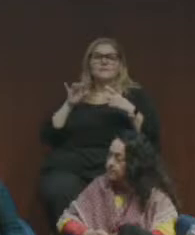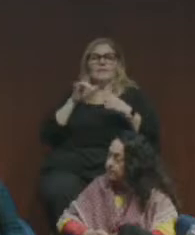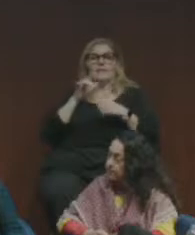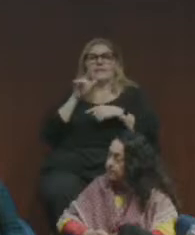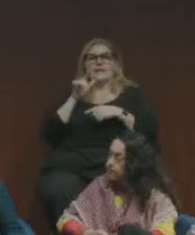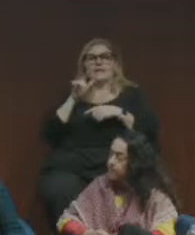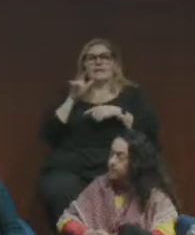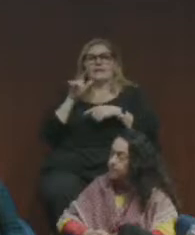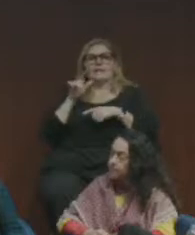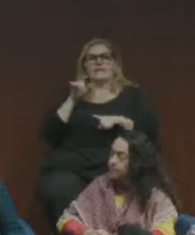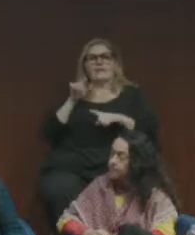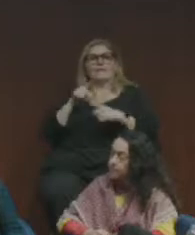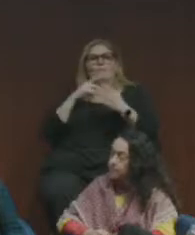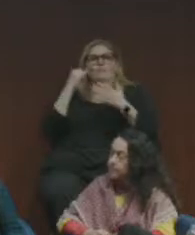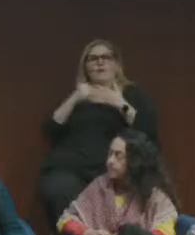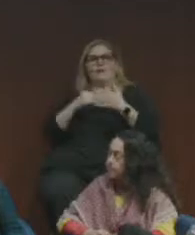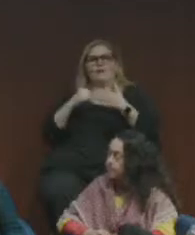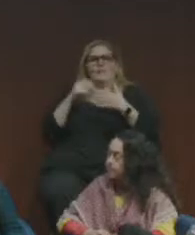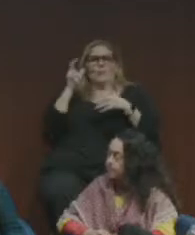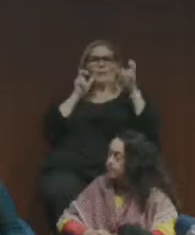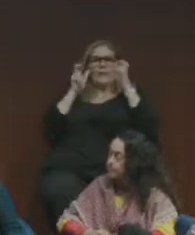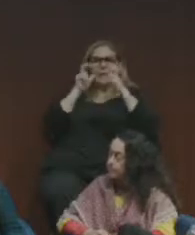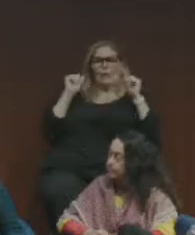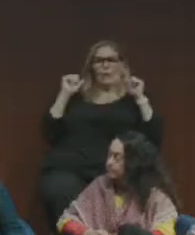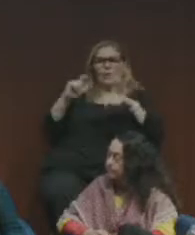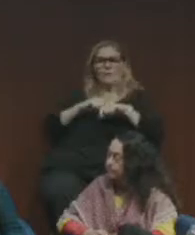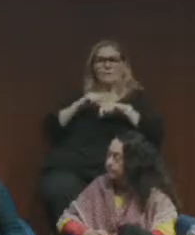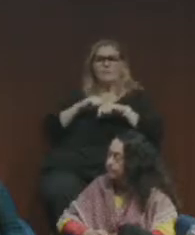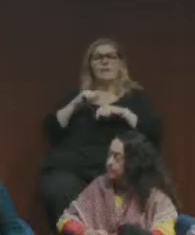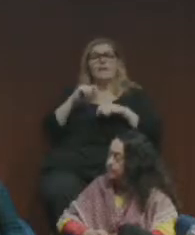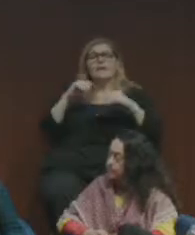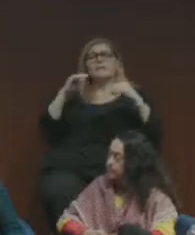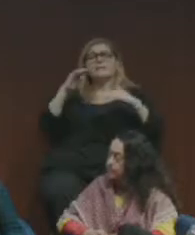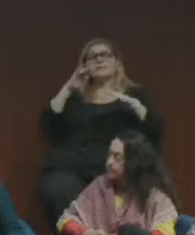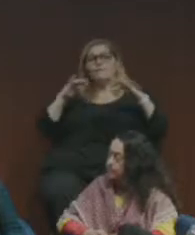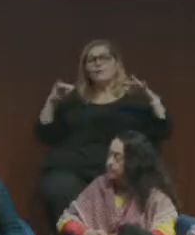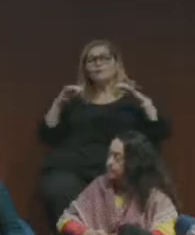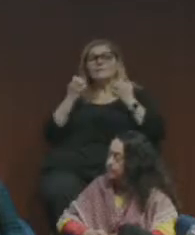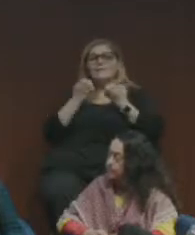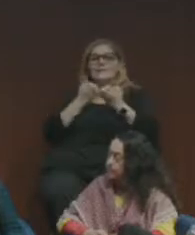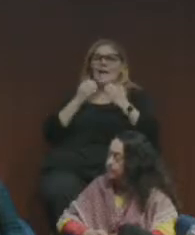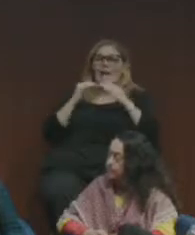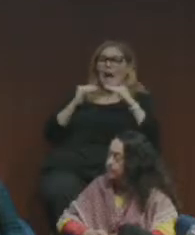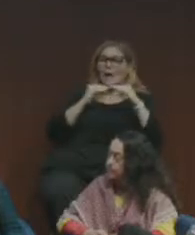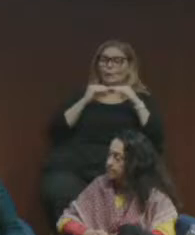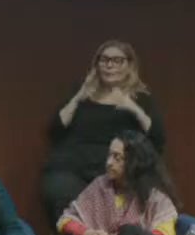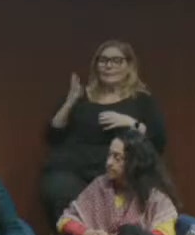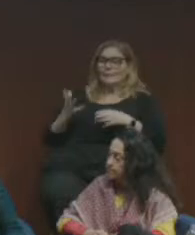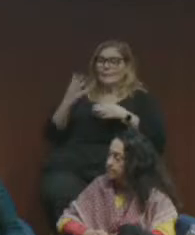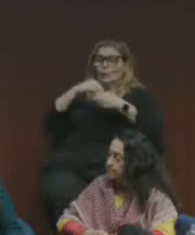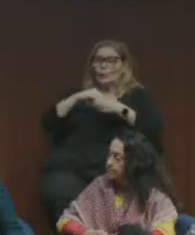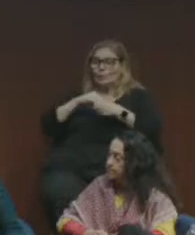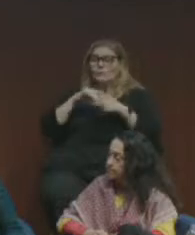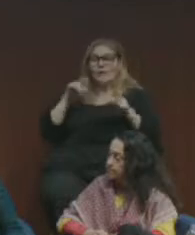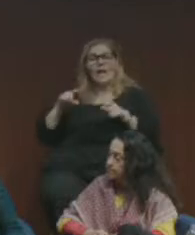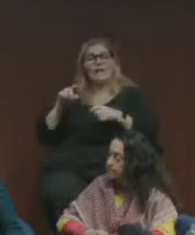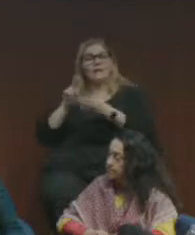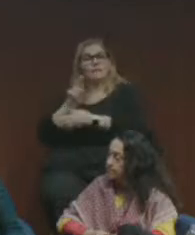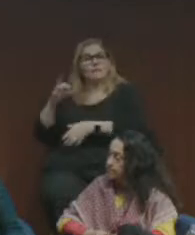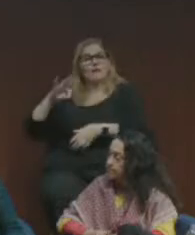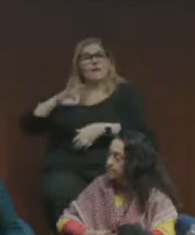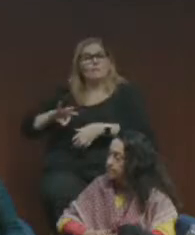DEI projects that we all hear about, diversity, equity, and inclusion, and also a university that profits